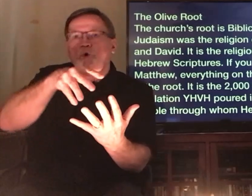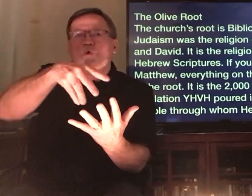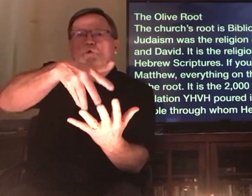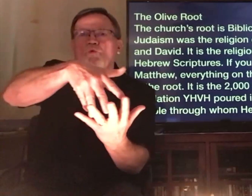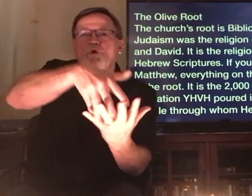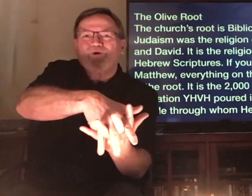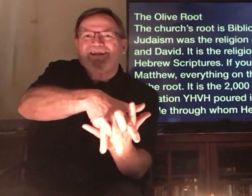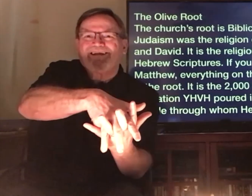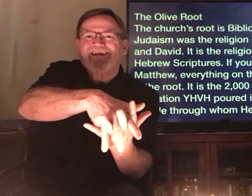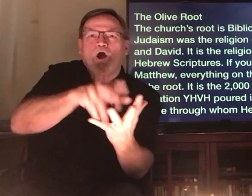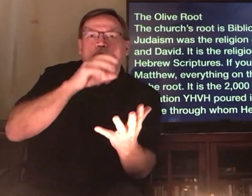root.